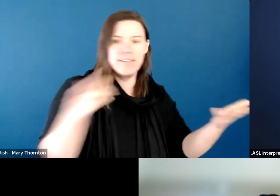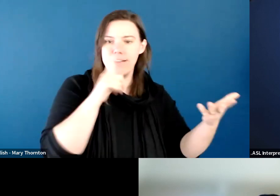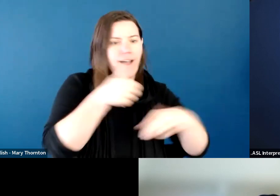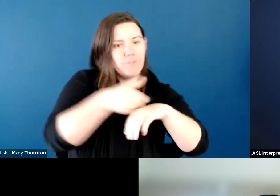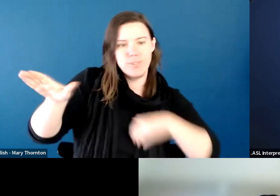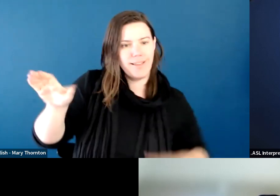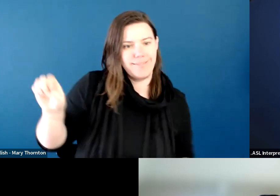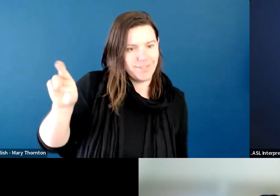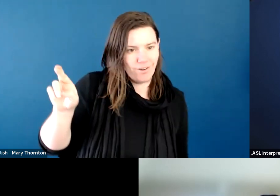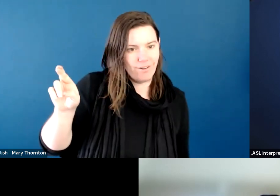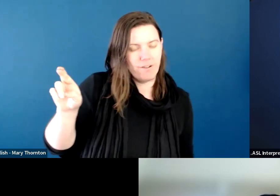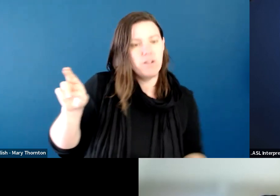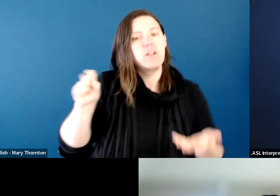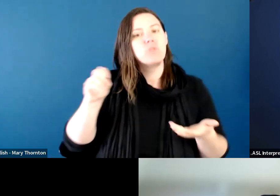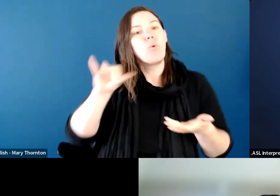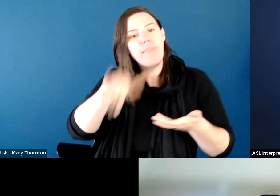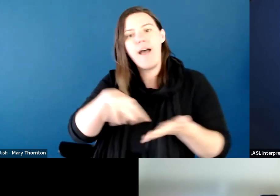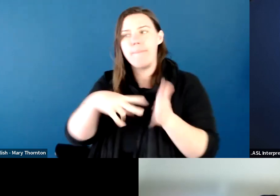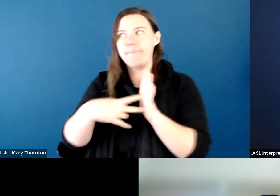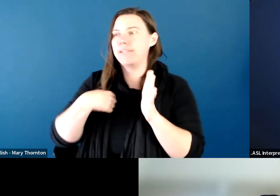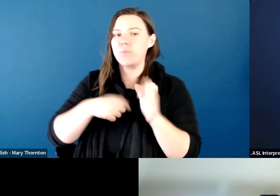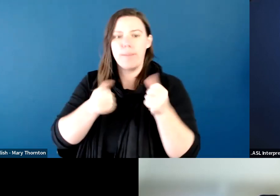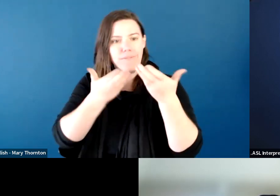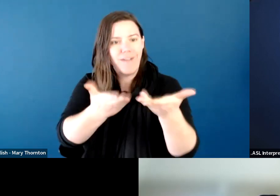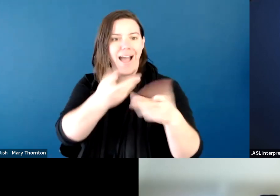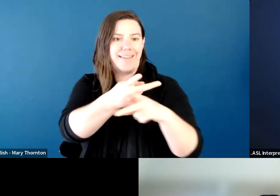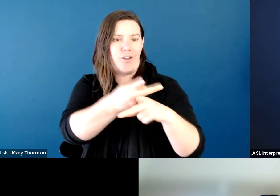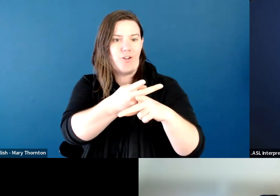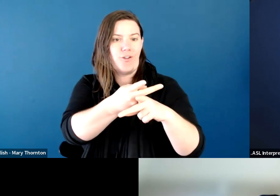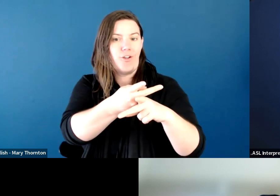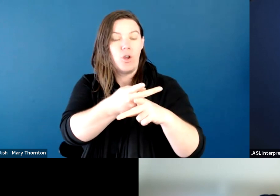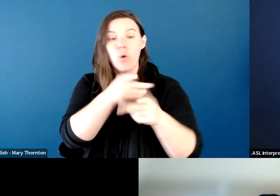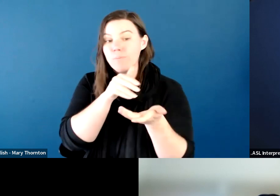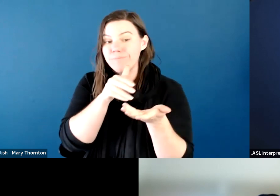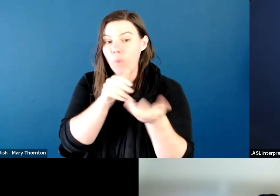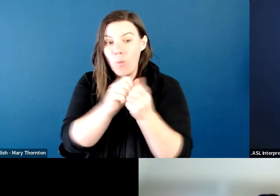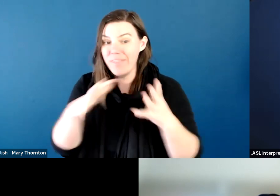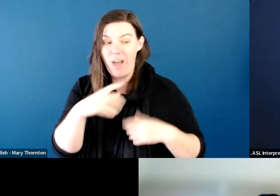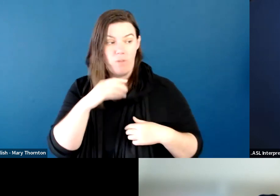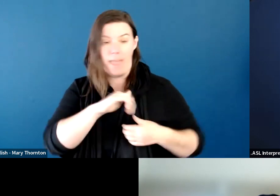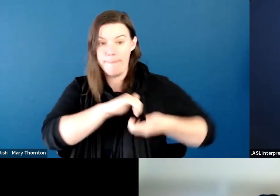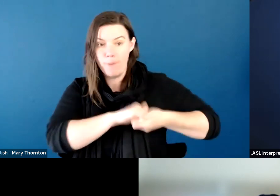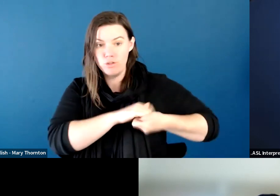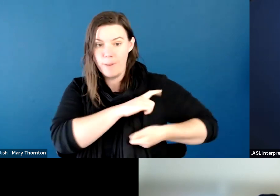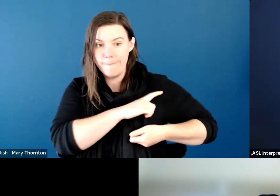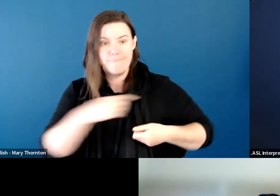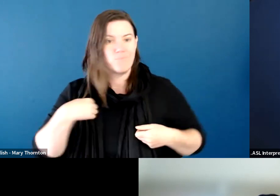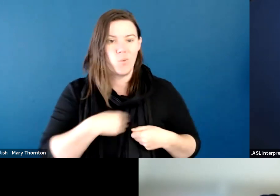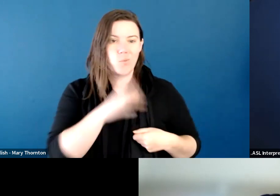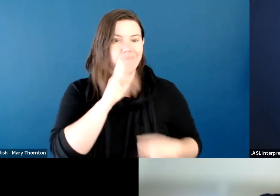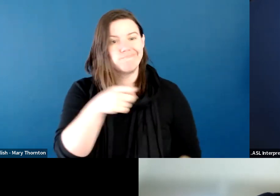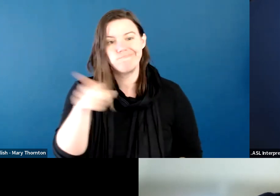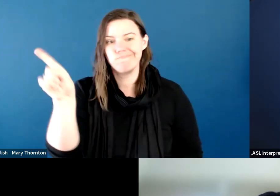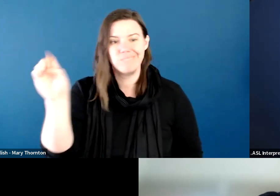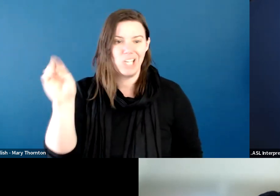to provide care in situations where otherwise we would have had to say, hey, I'm sorry, we can't go do that.